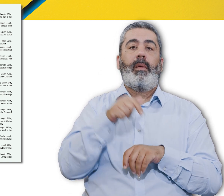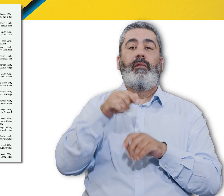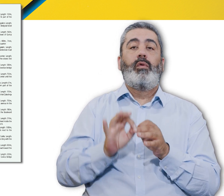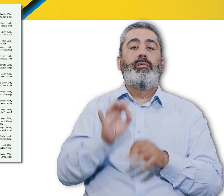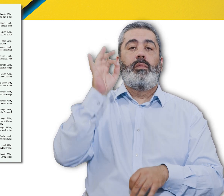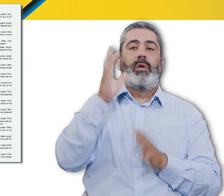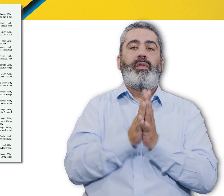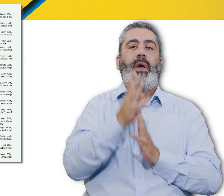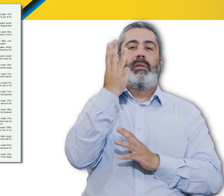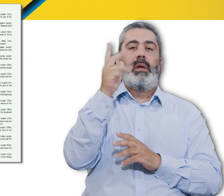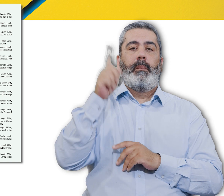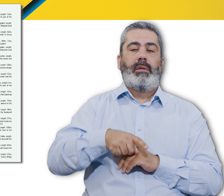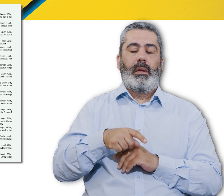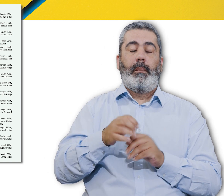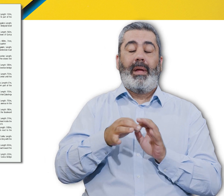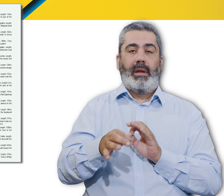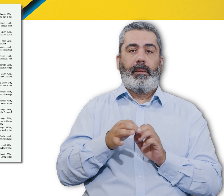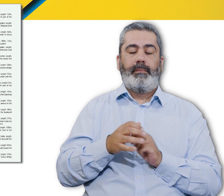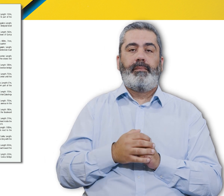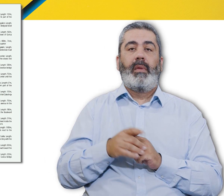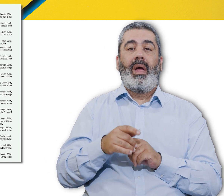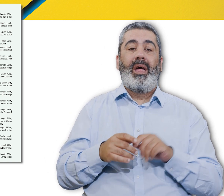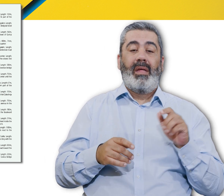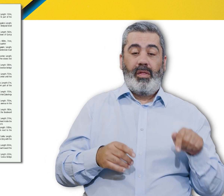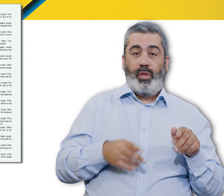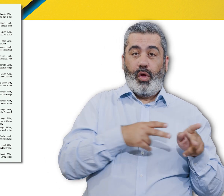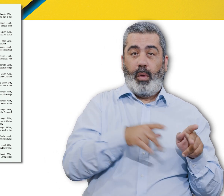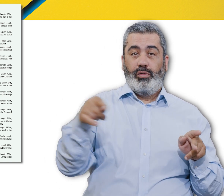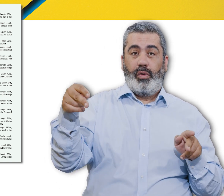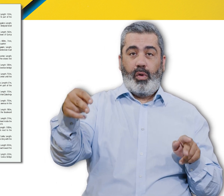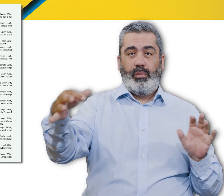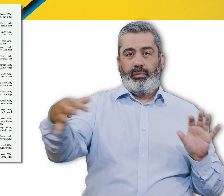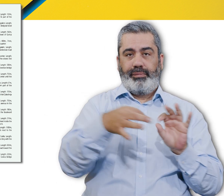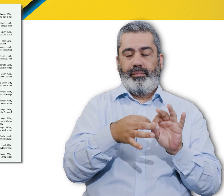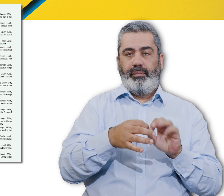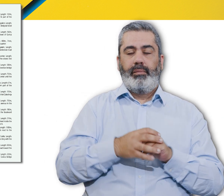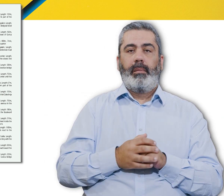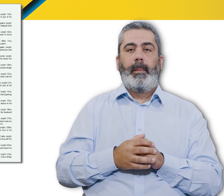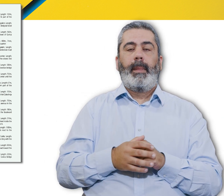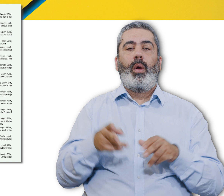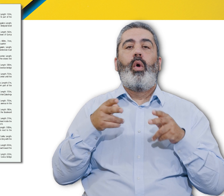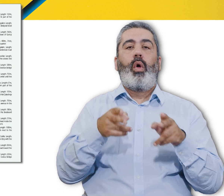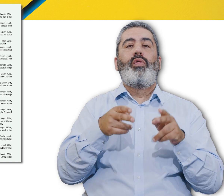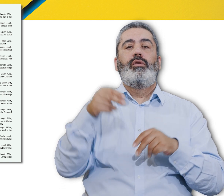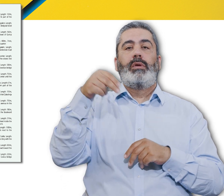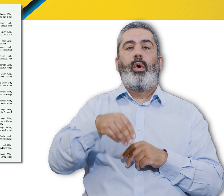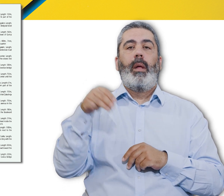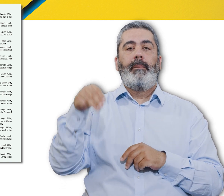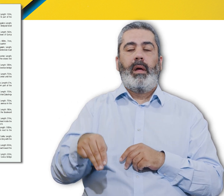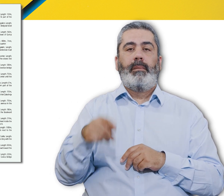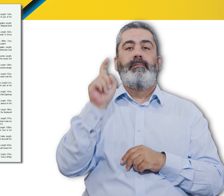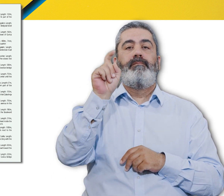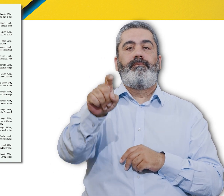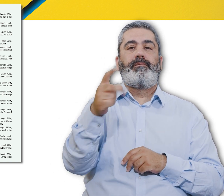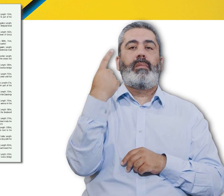m, 8 min, elevation, 19 m. After crossing the pedestrian bridge close to St. Thomas